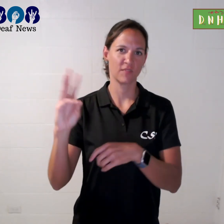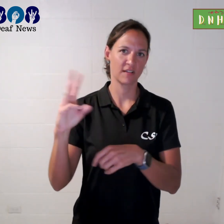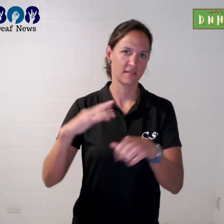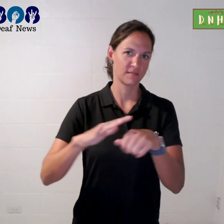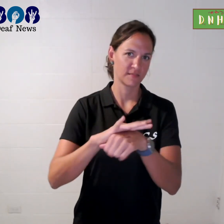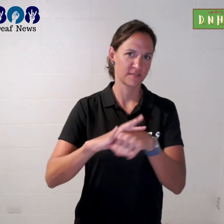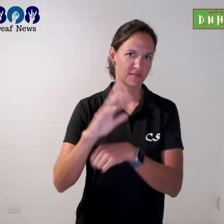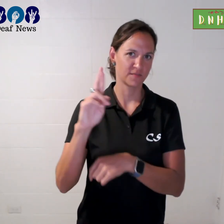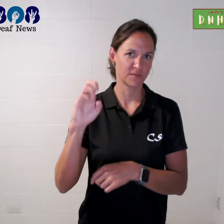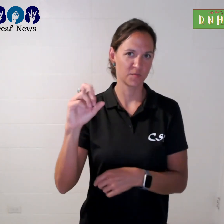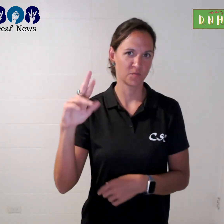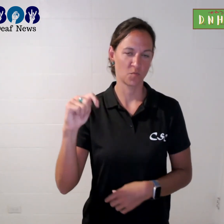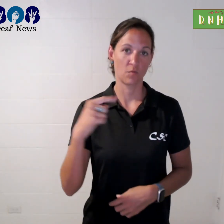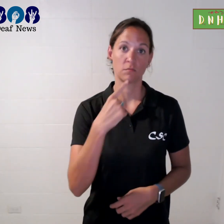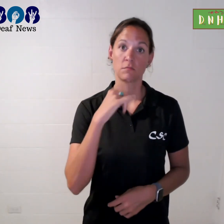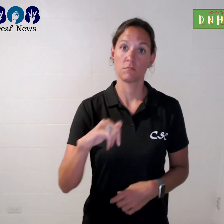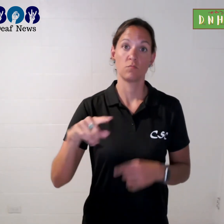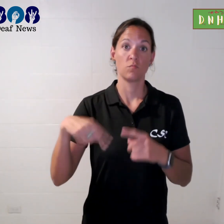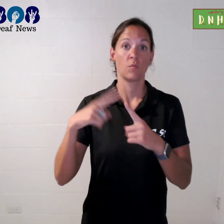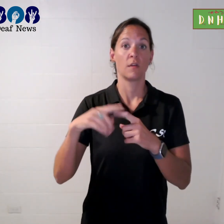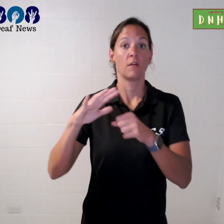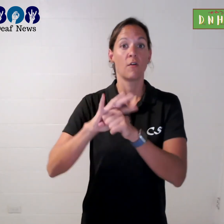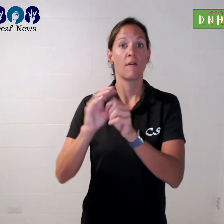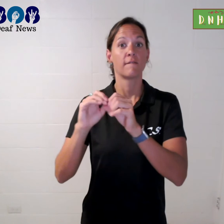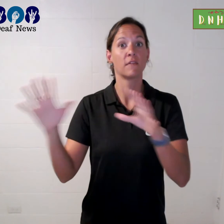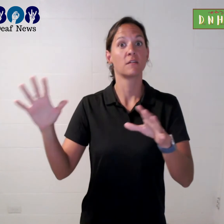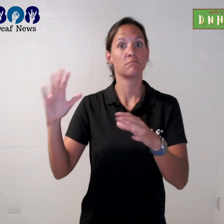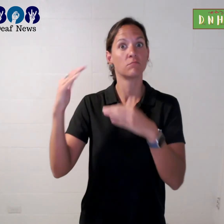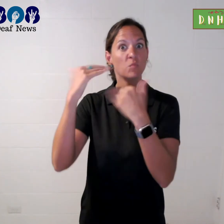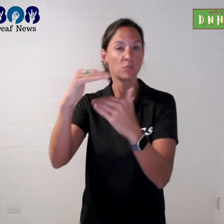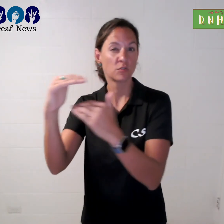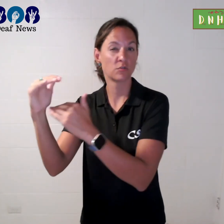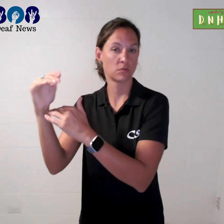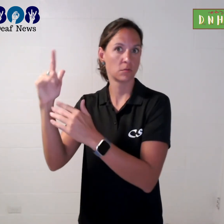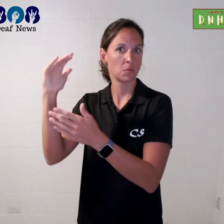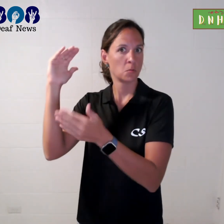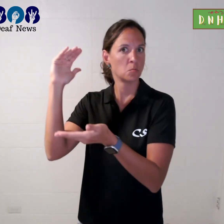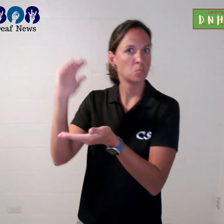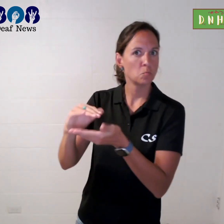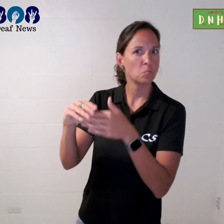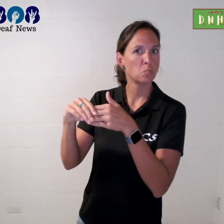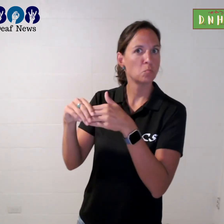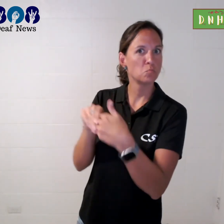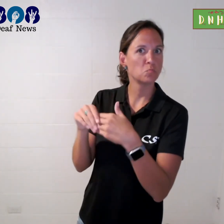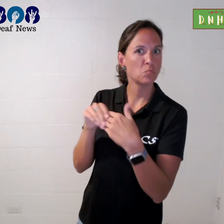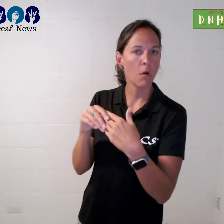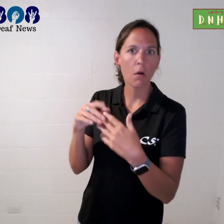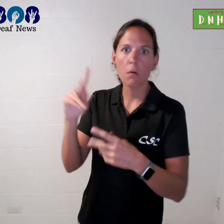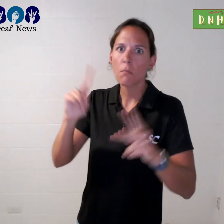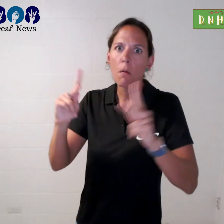Waikiki Beach Resort, said, as soon as COVID restrictions began to ease up, people started calling